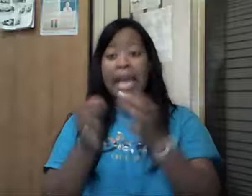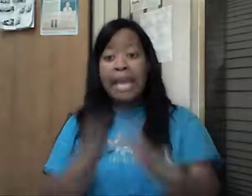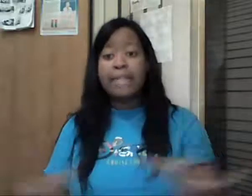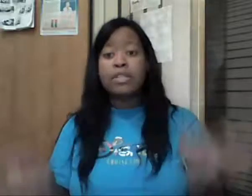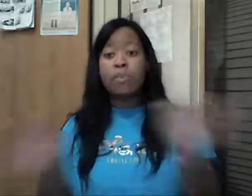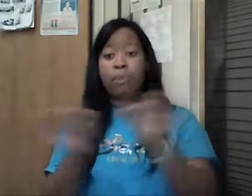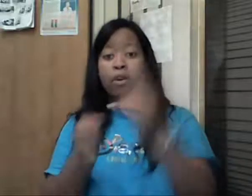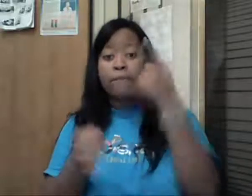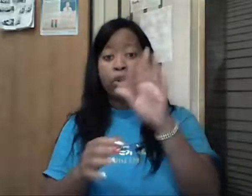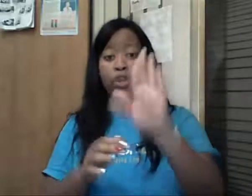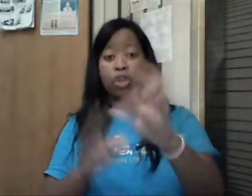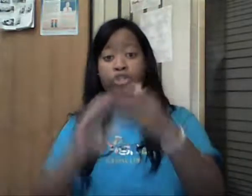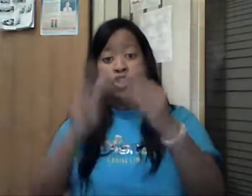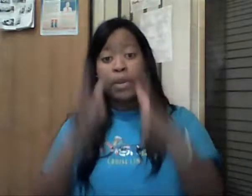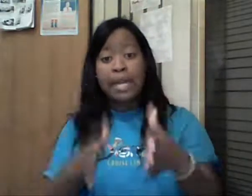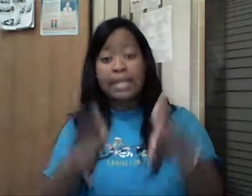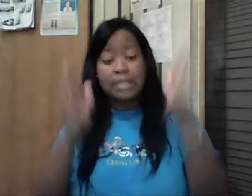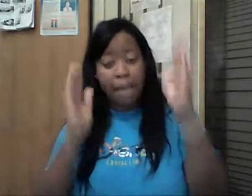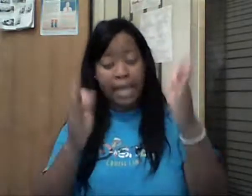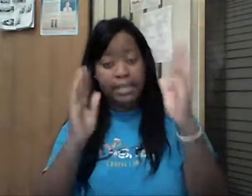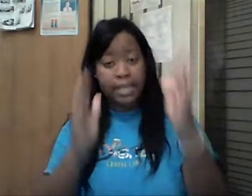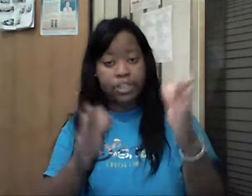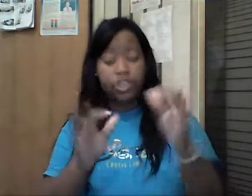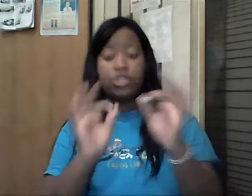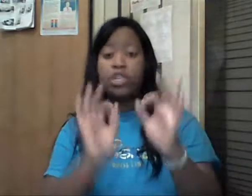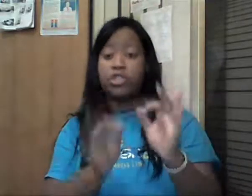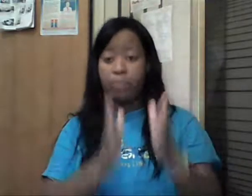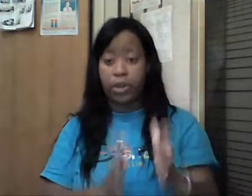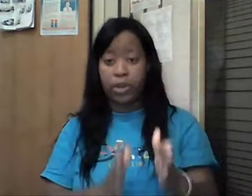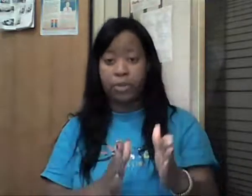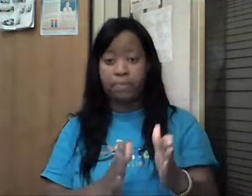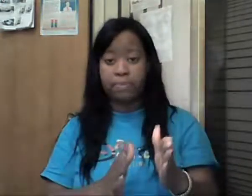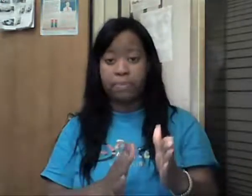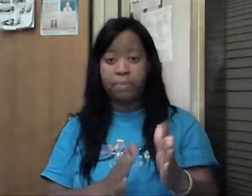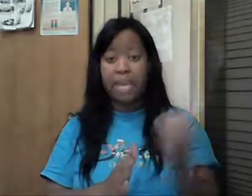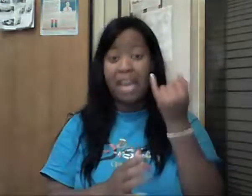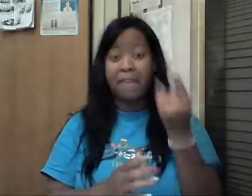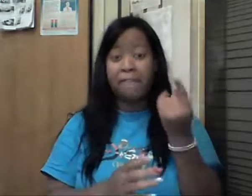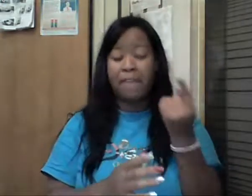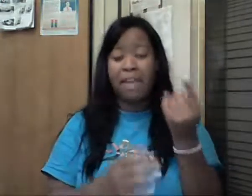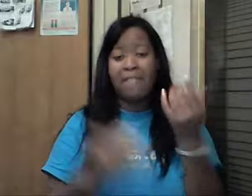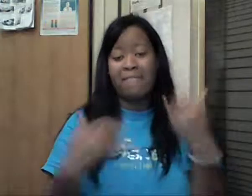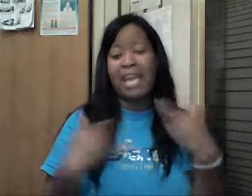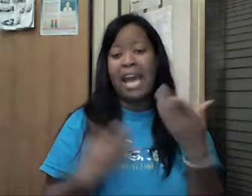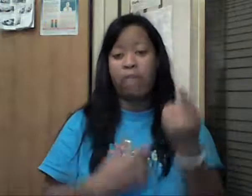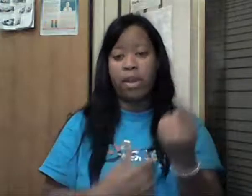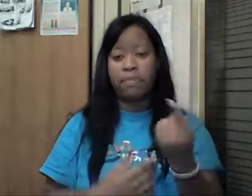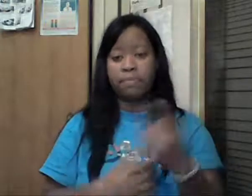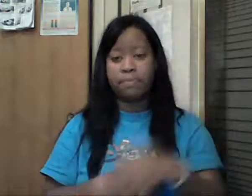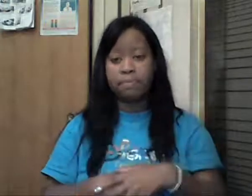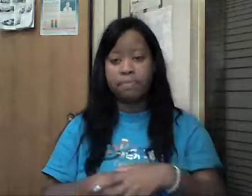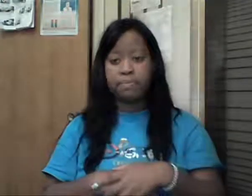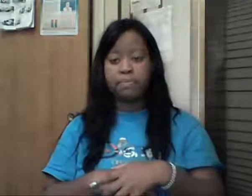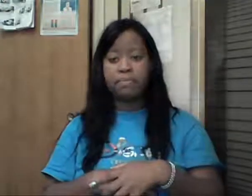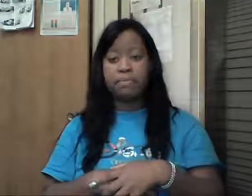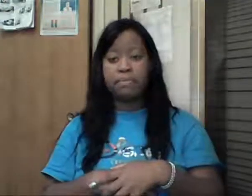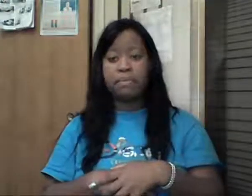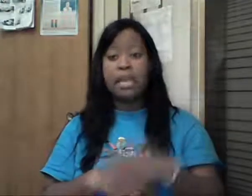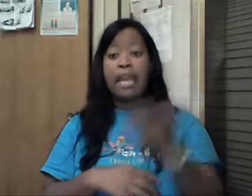It is important for your student to pay attention to their interpreter, if they have one.